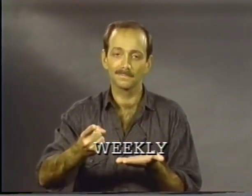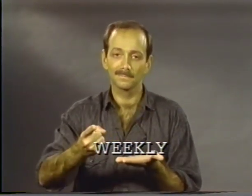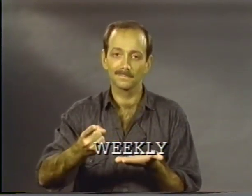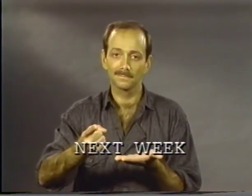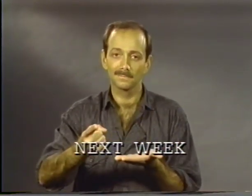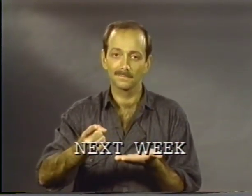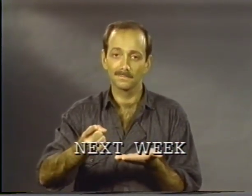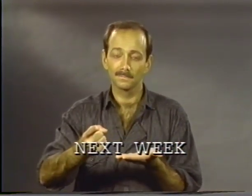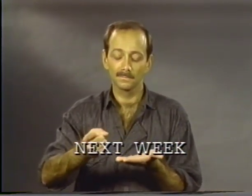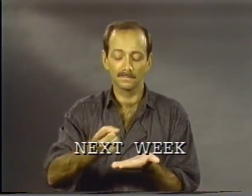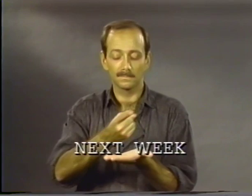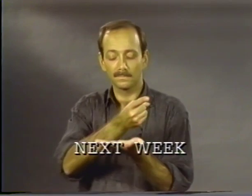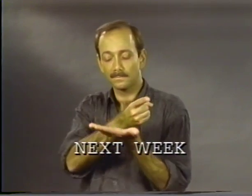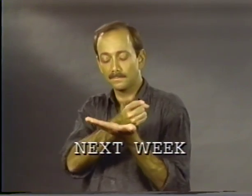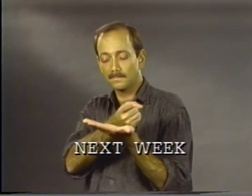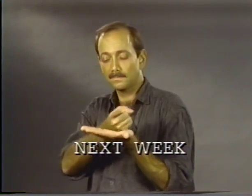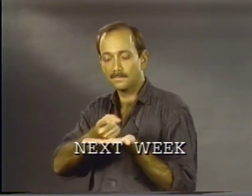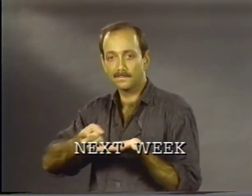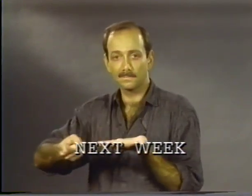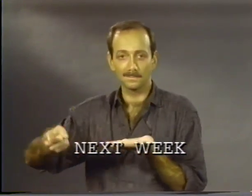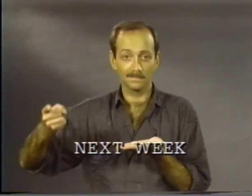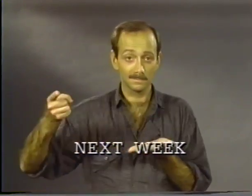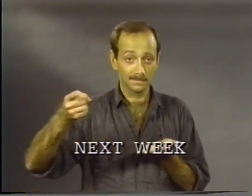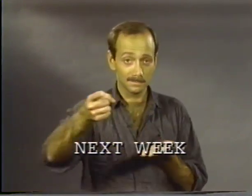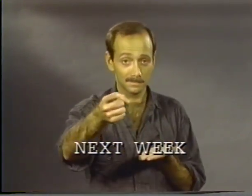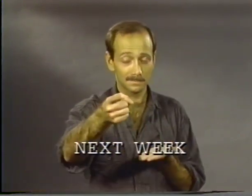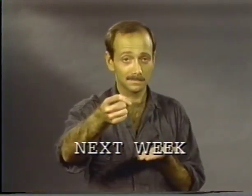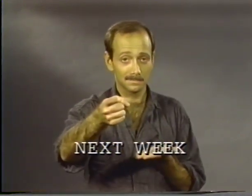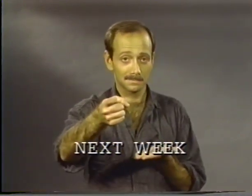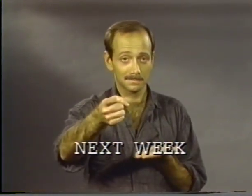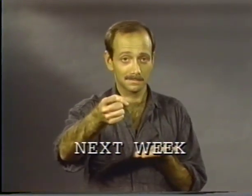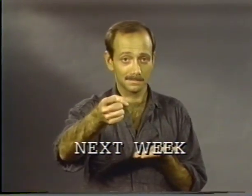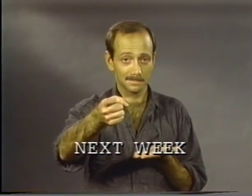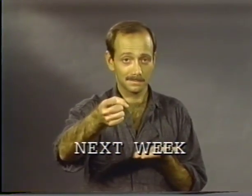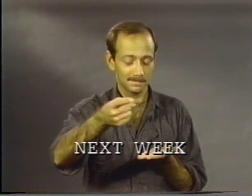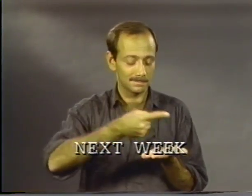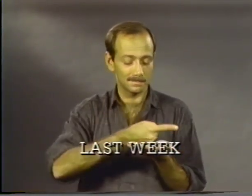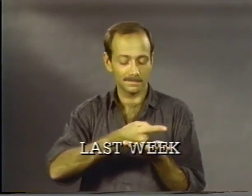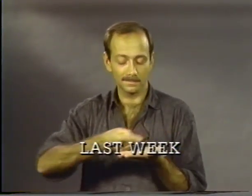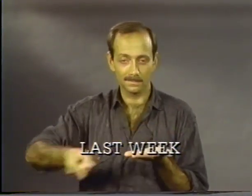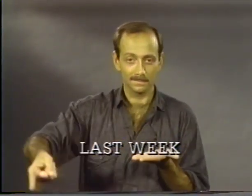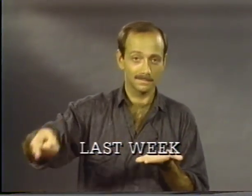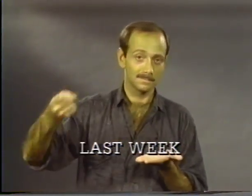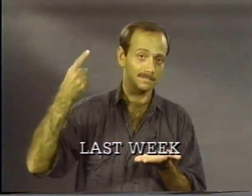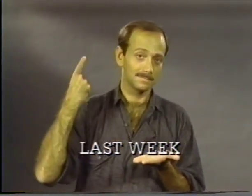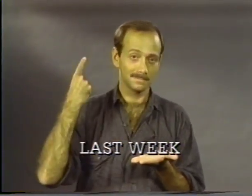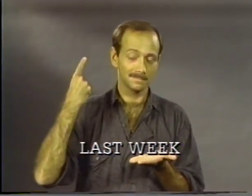For next week, move the finger into the future. For last week, move it into the past.